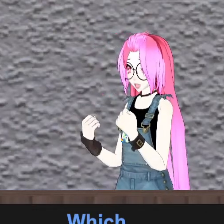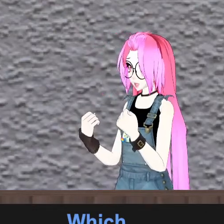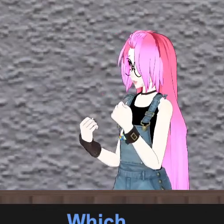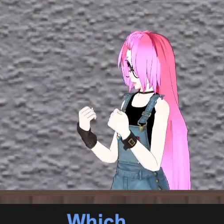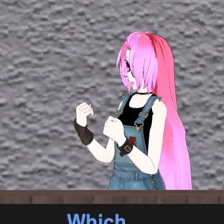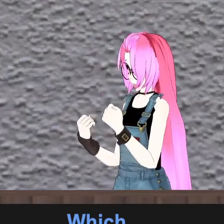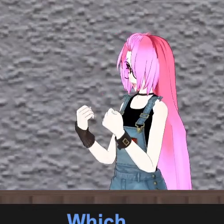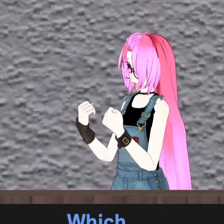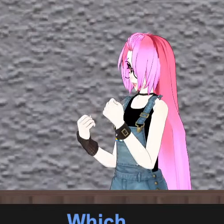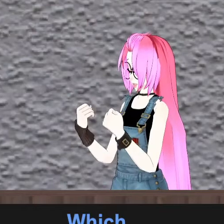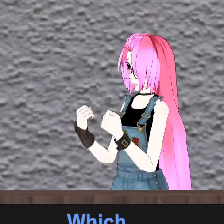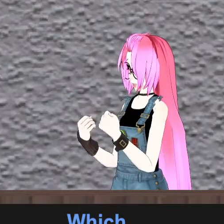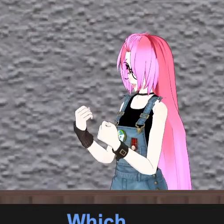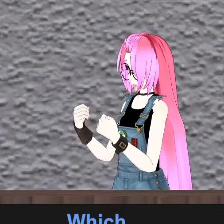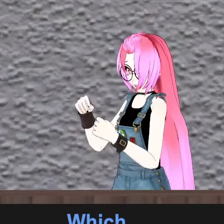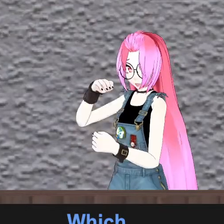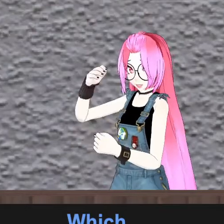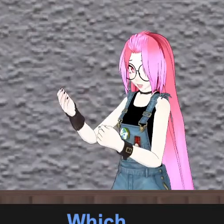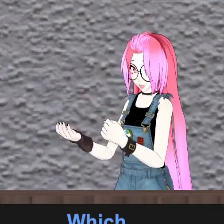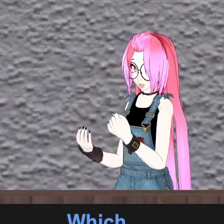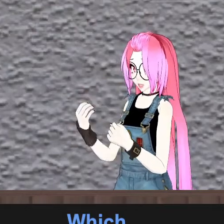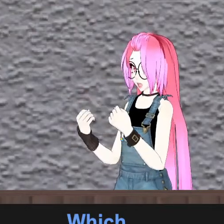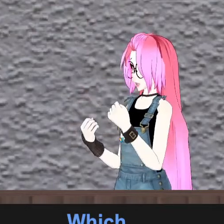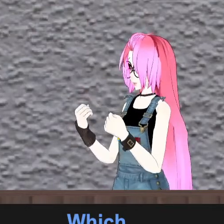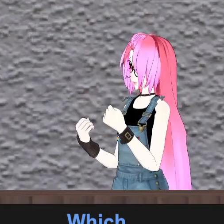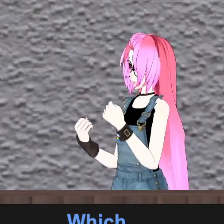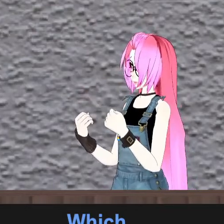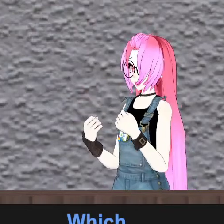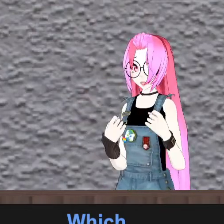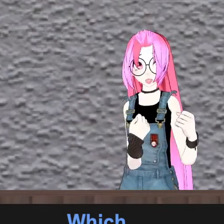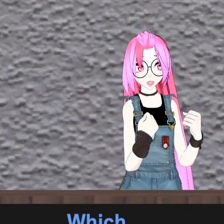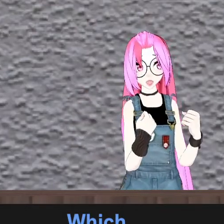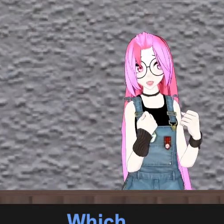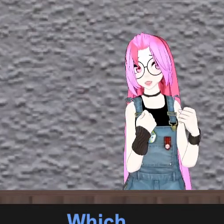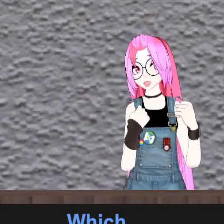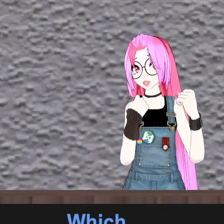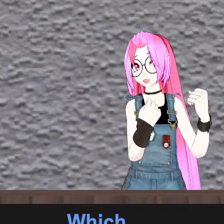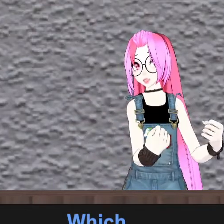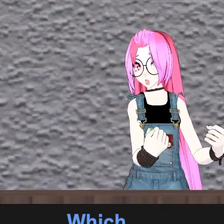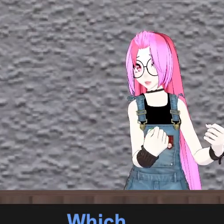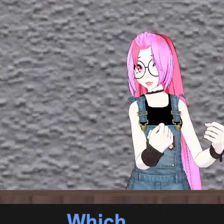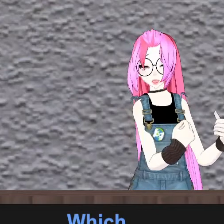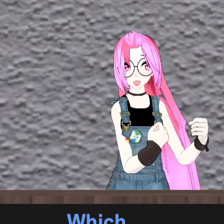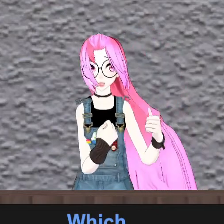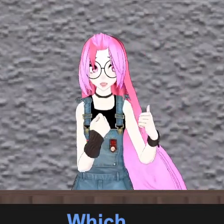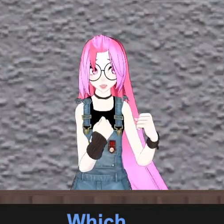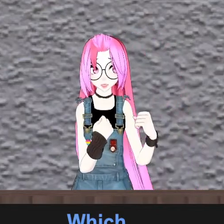car is this. So it's just you have your steering wheel and you're driving. And if you're saying drive as in drive to, you're going to go like this. You have your steering